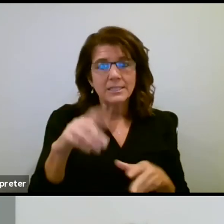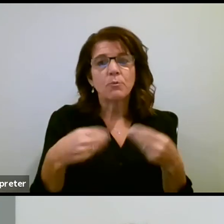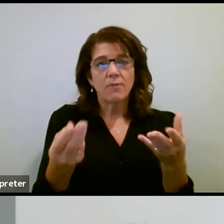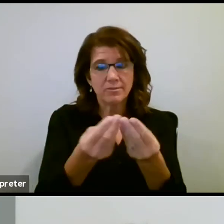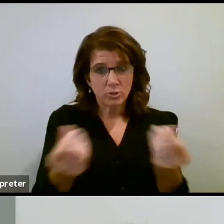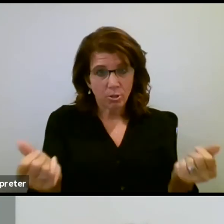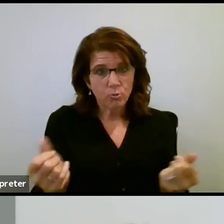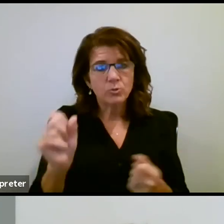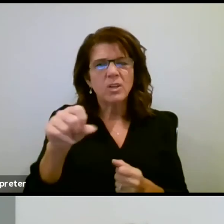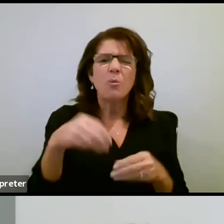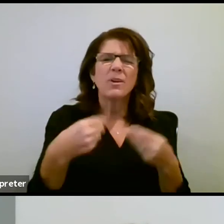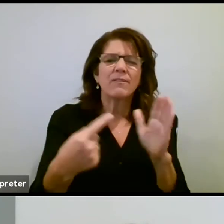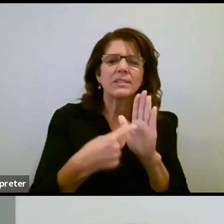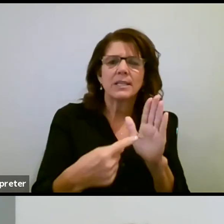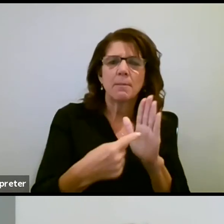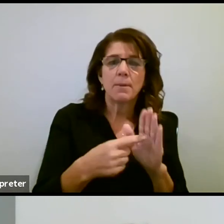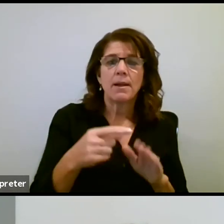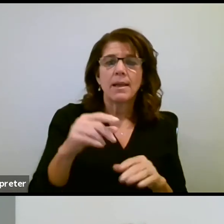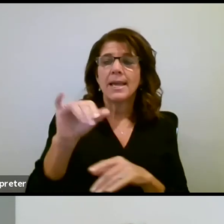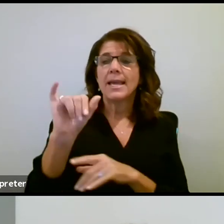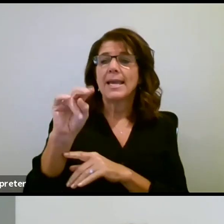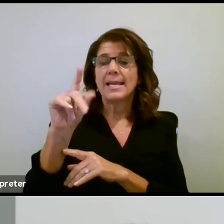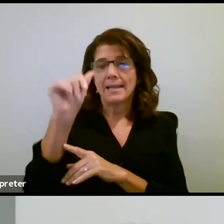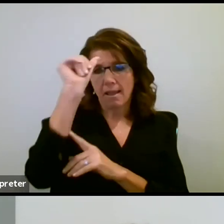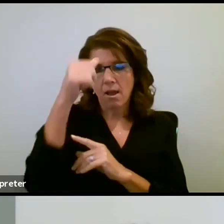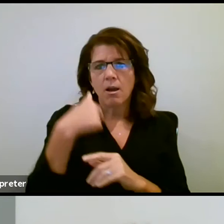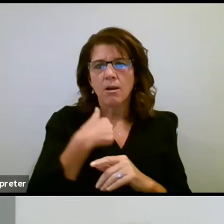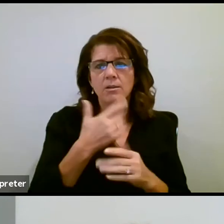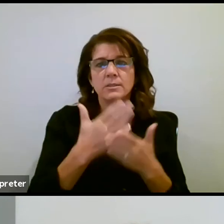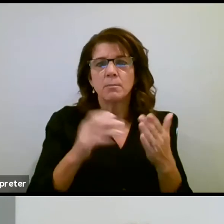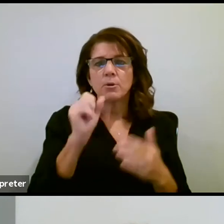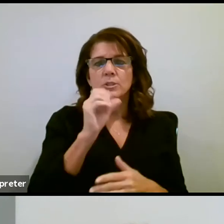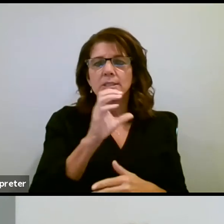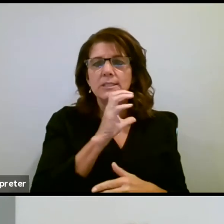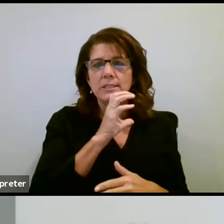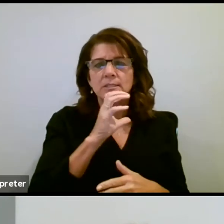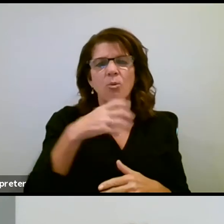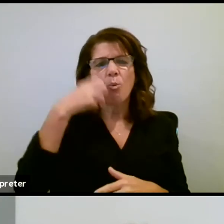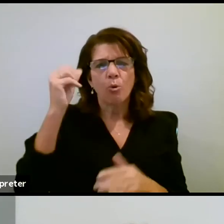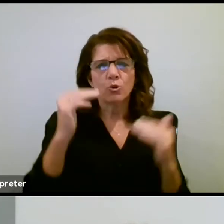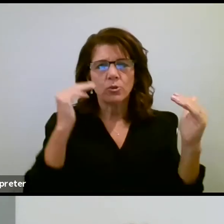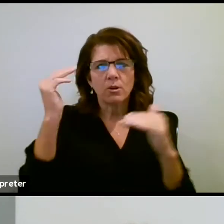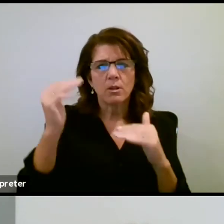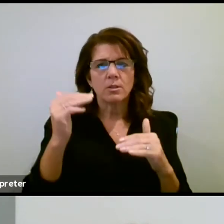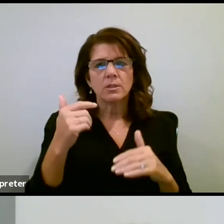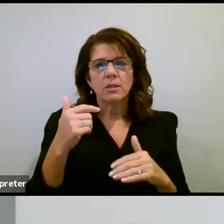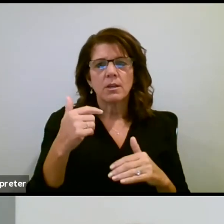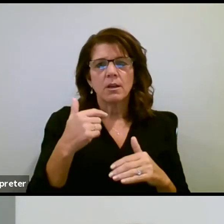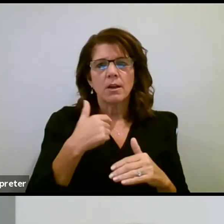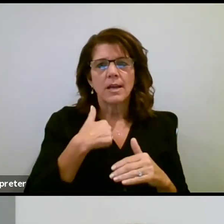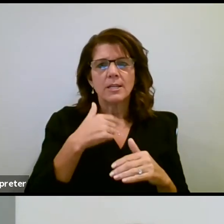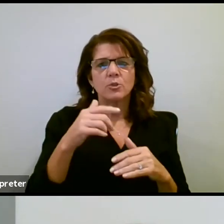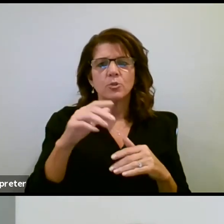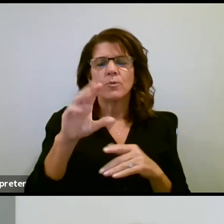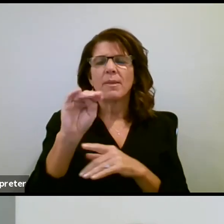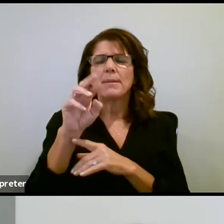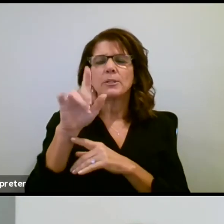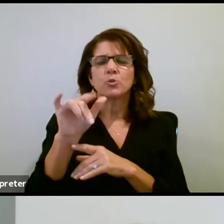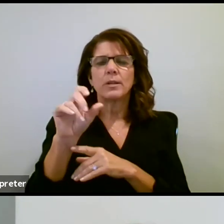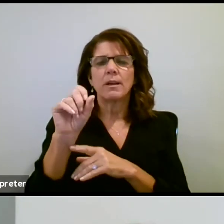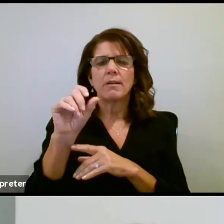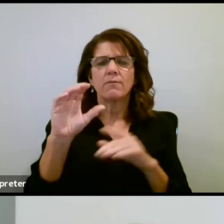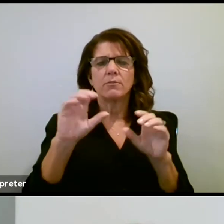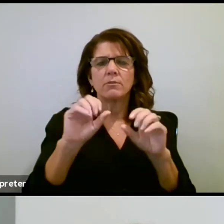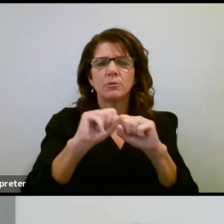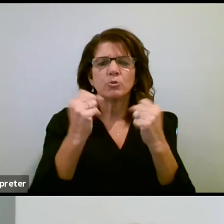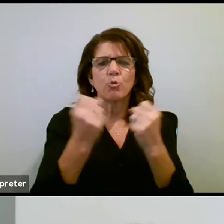solutions. I'll give you an example. In India, we put so-called senior citizen, older adults into the Ministry of Social Justice. That sets